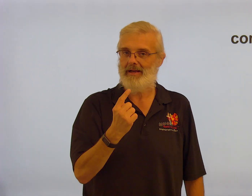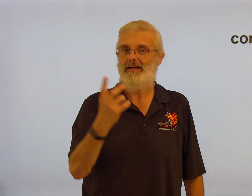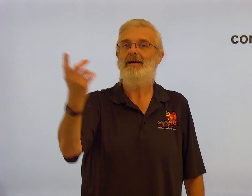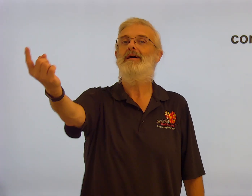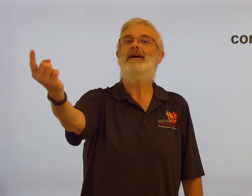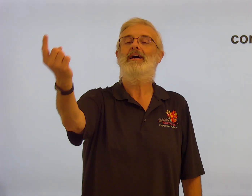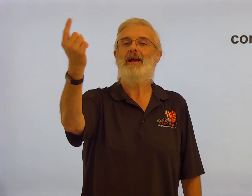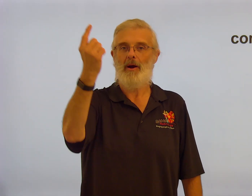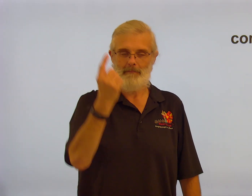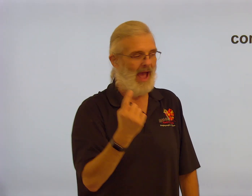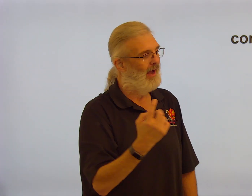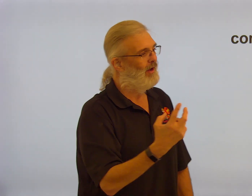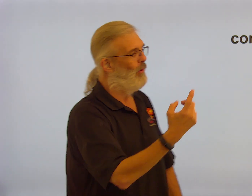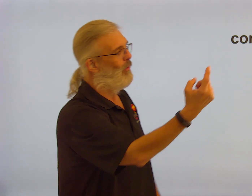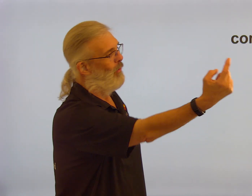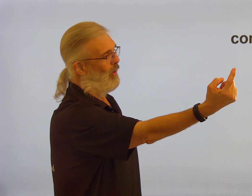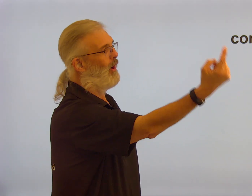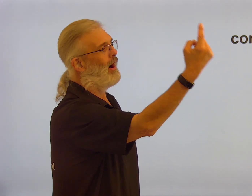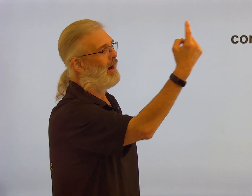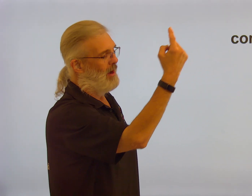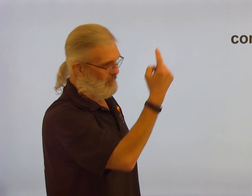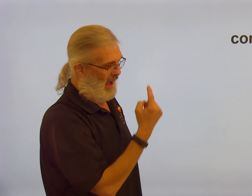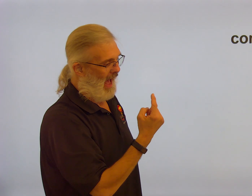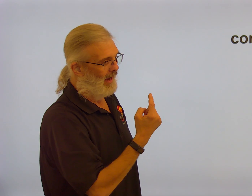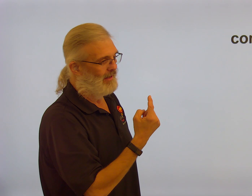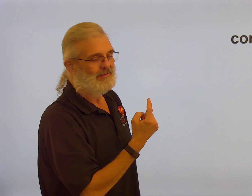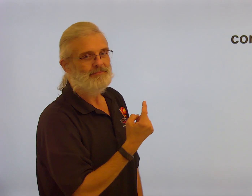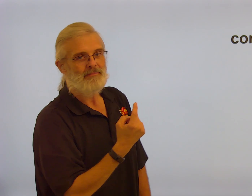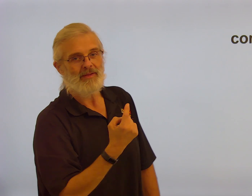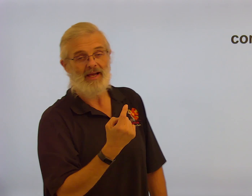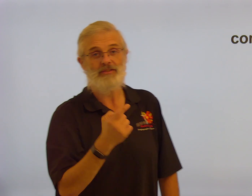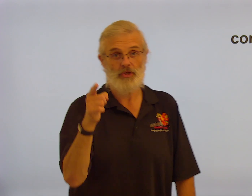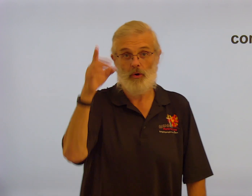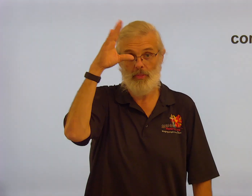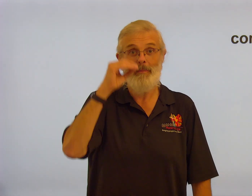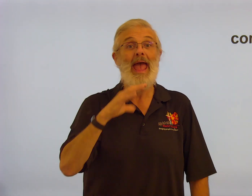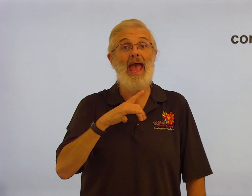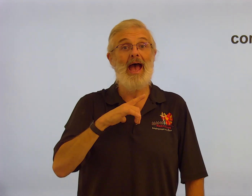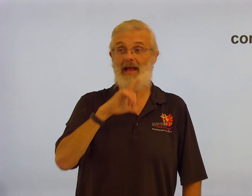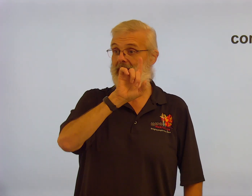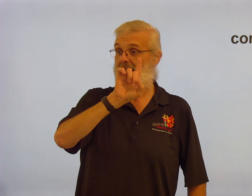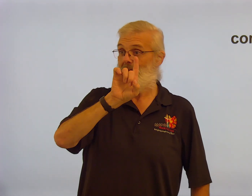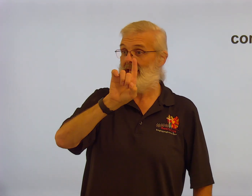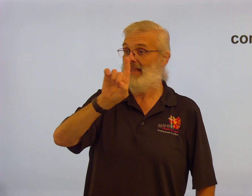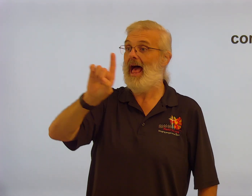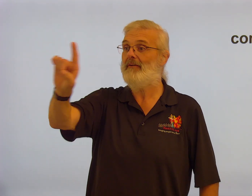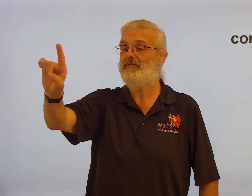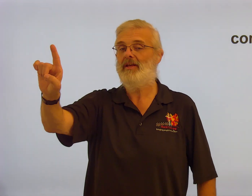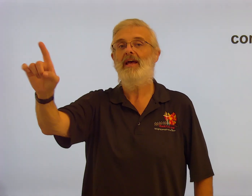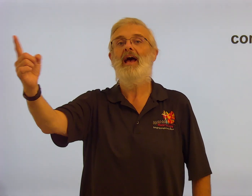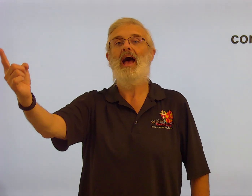come back or come back and so man he left and